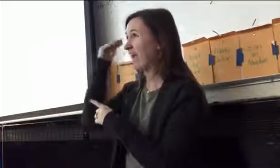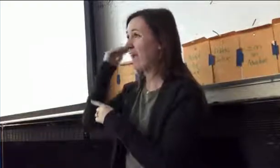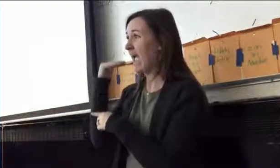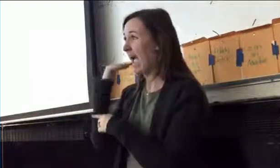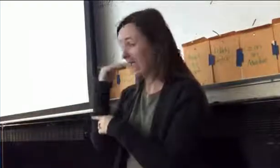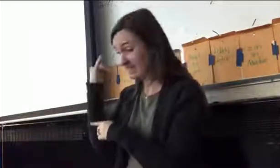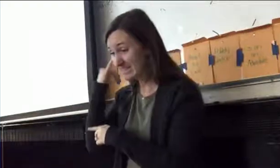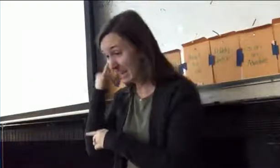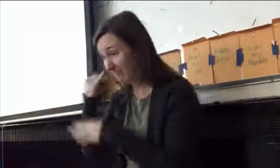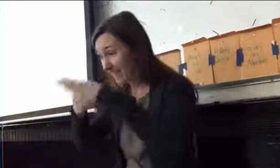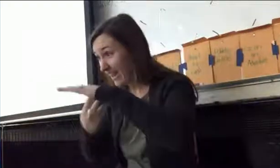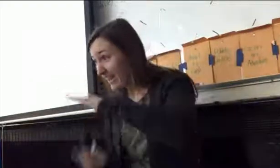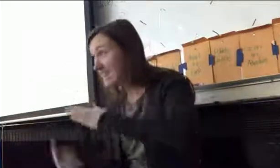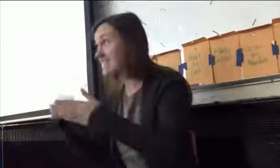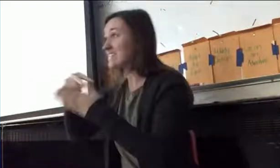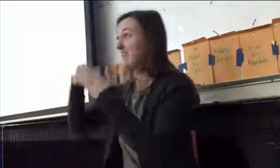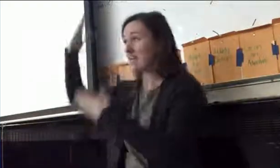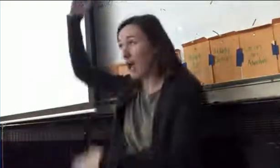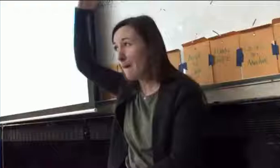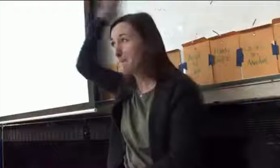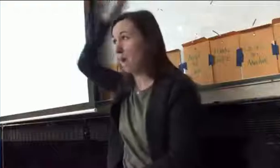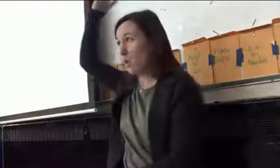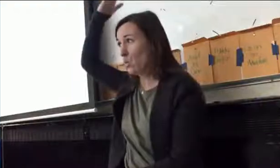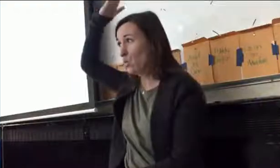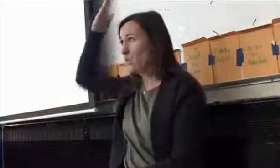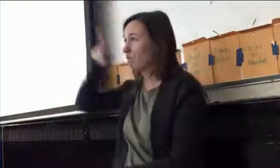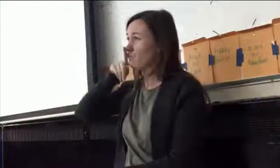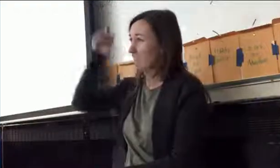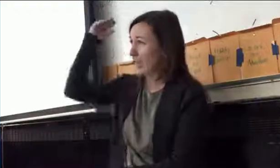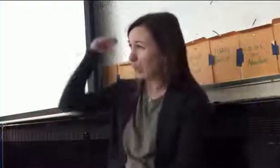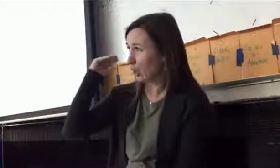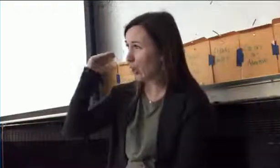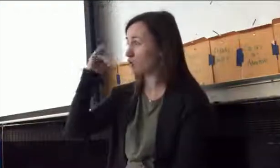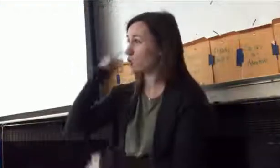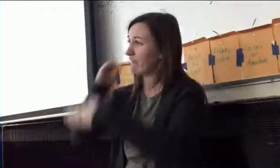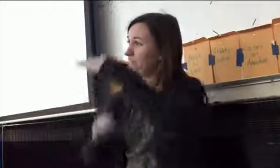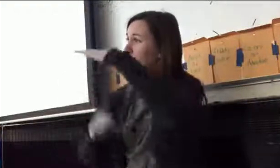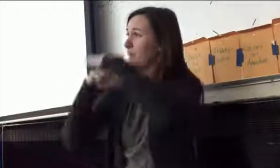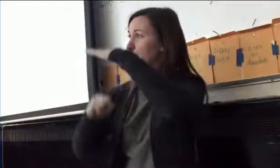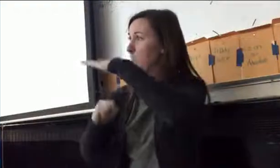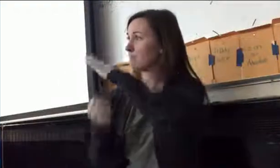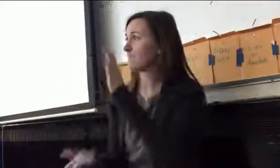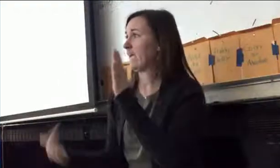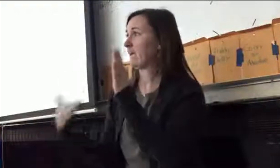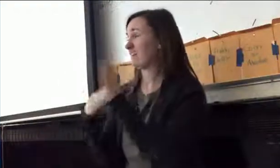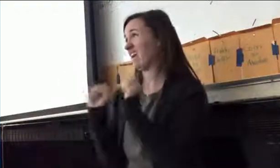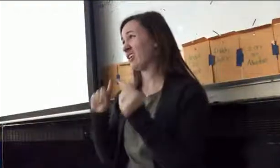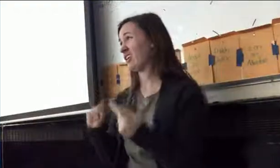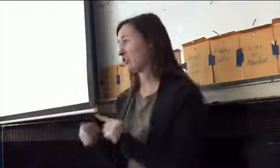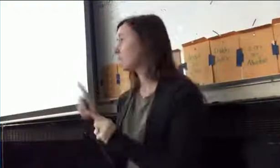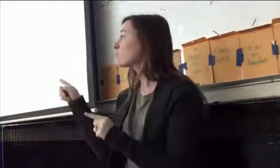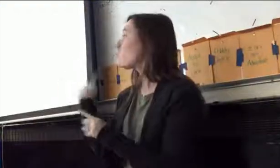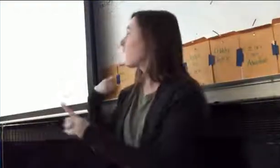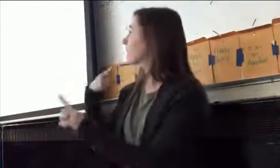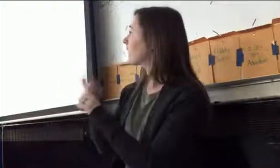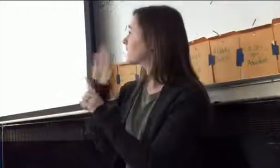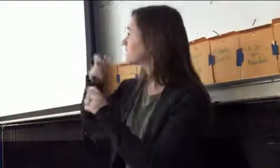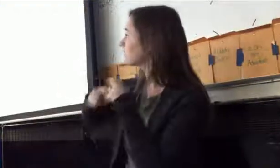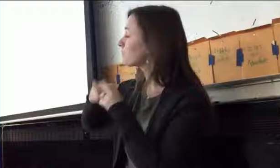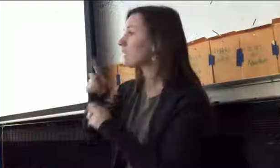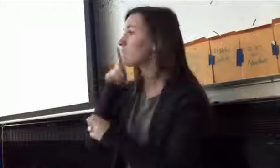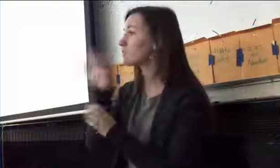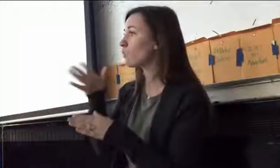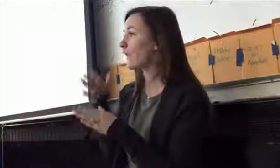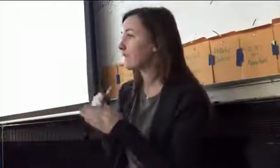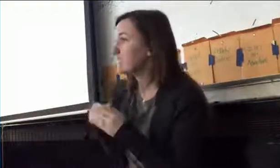on the ceiling, because that's one thing, right? Because it's a really low ceiling. What also happens if you have a ceiling that's this low? What is his problem? Back problems.